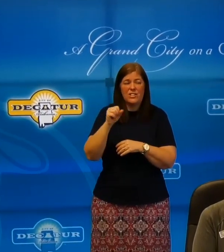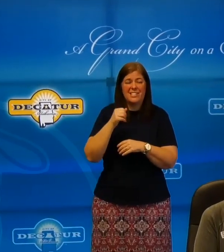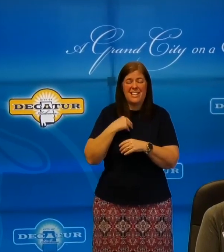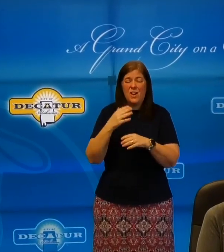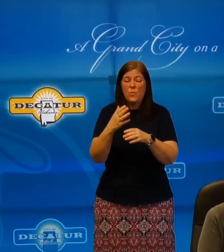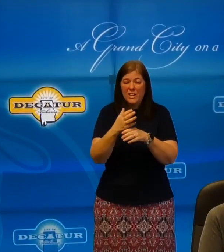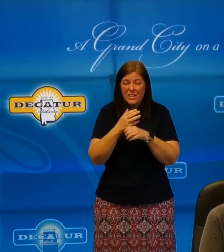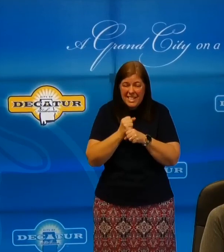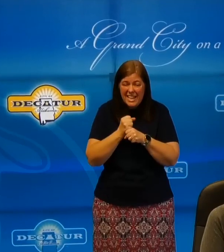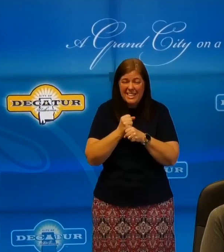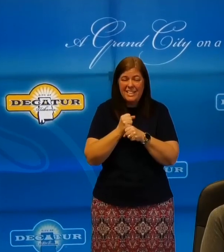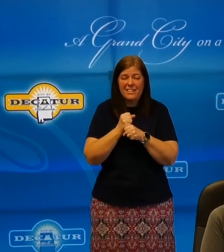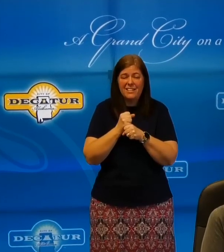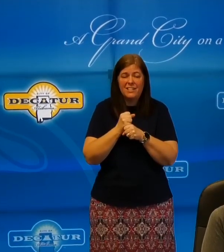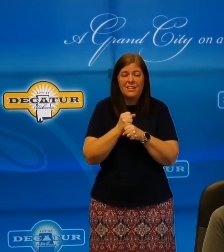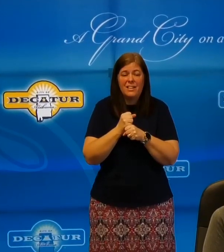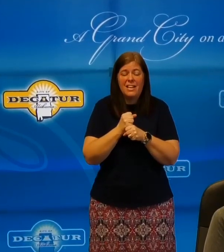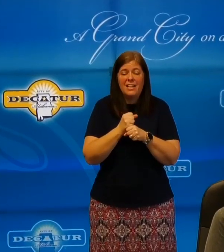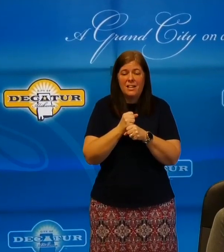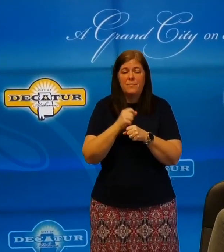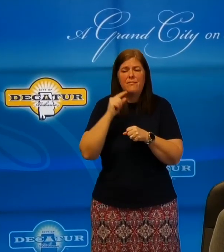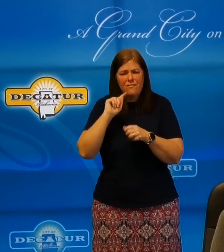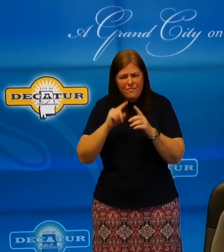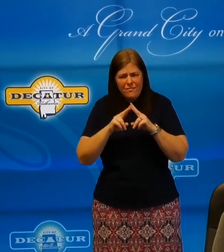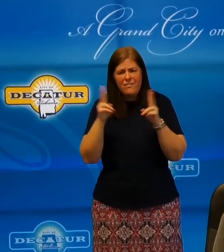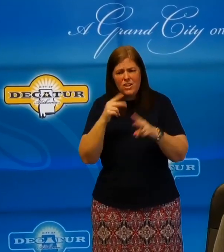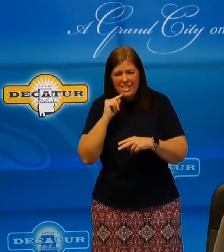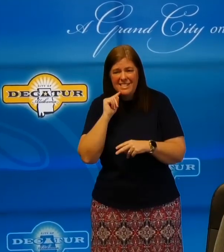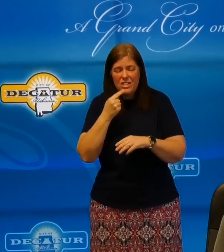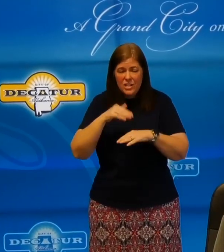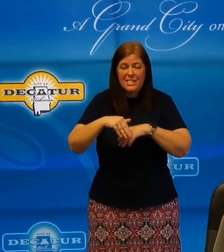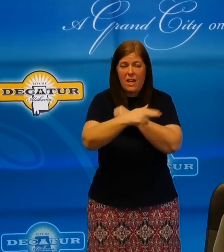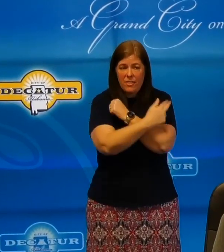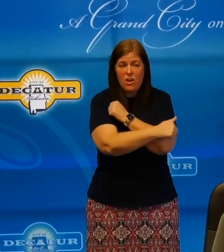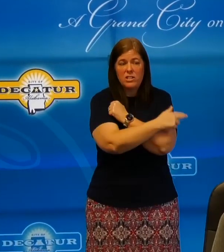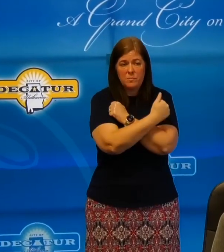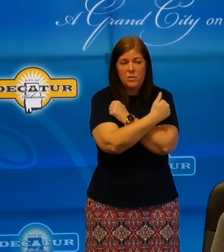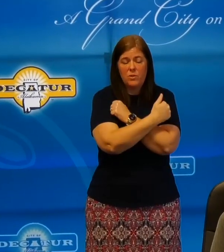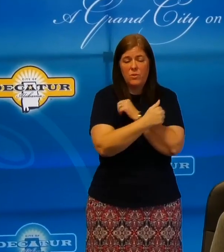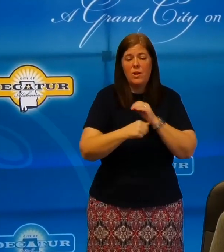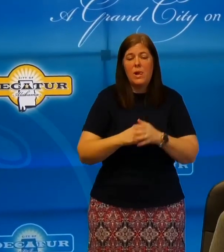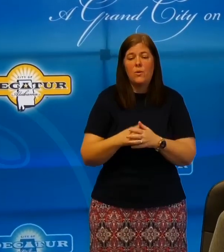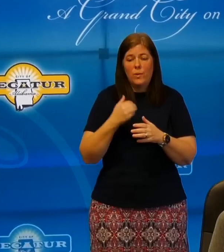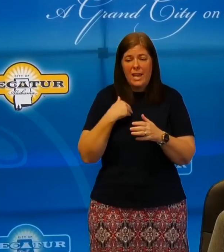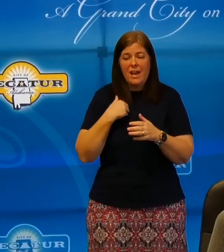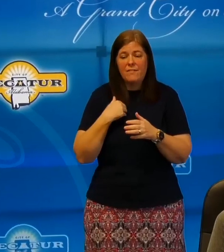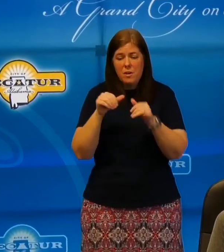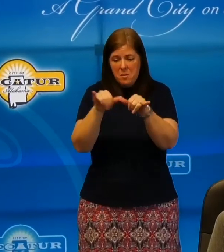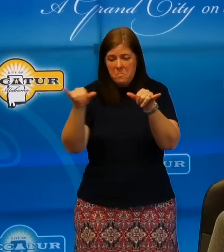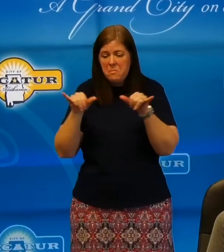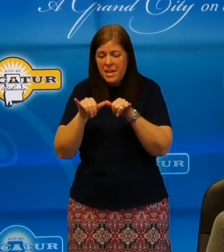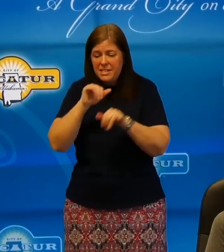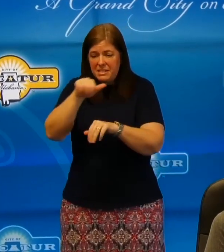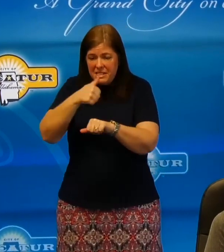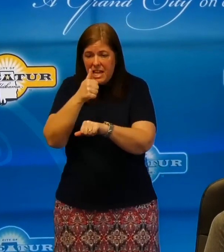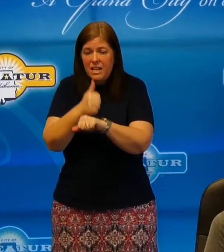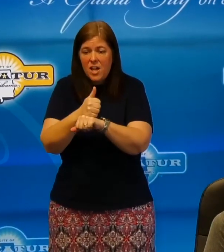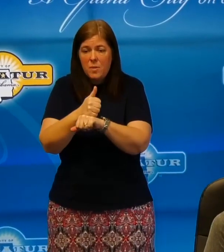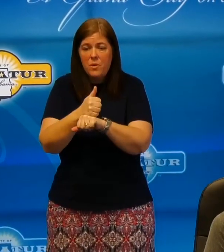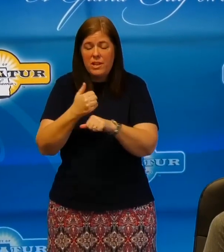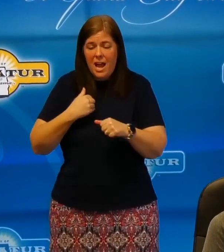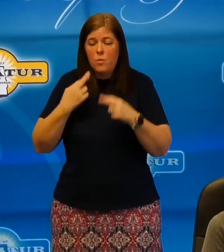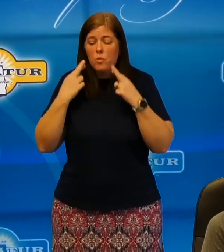taking it, of course, very seriously at the hospital. We do have incident command set up, and that's where I report